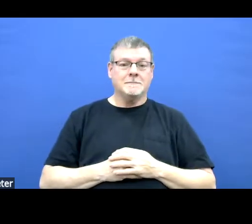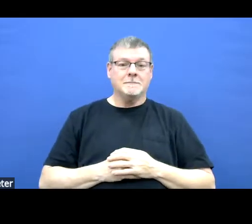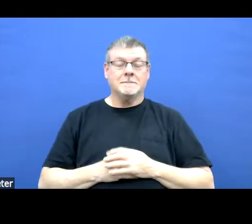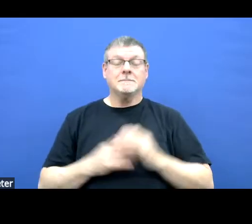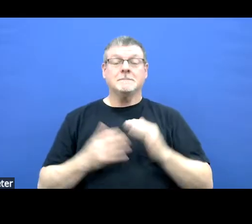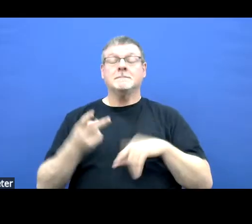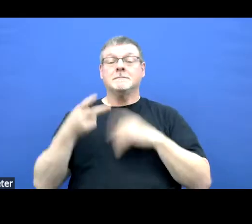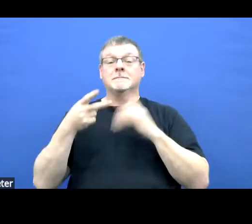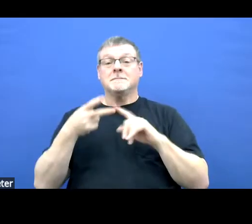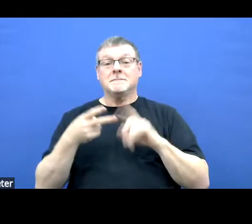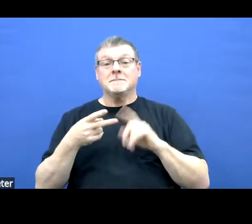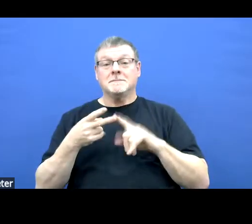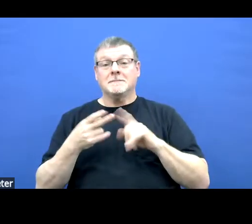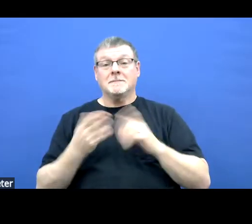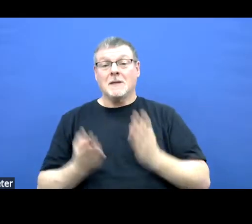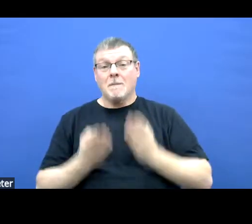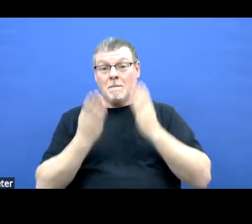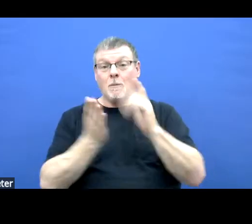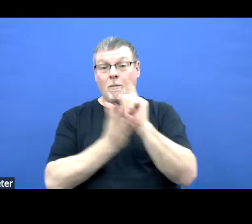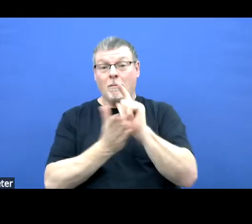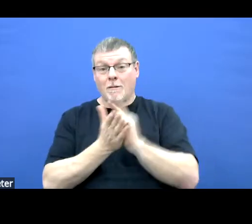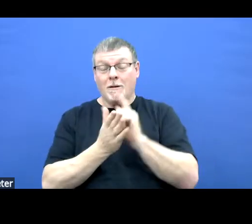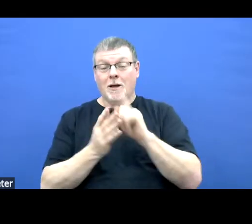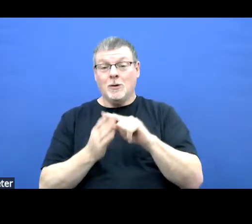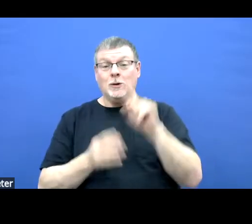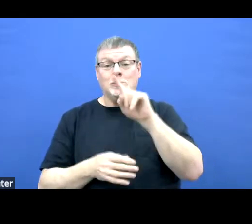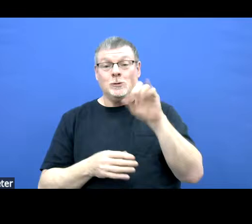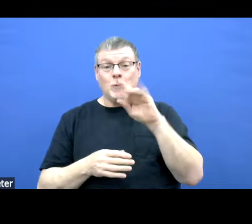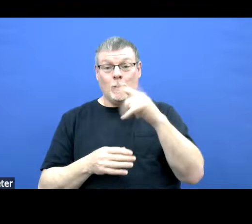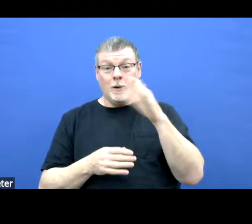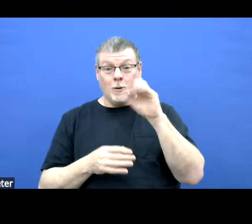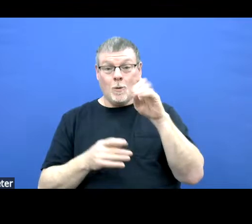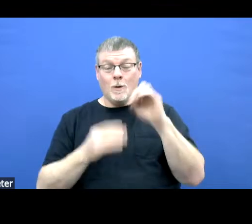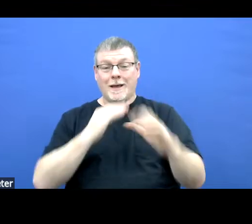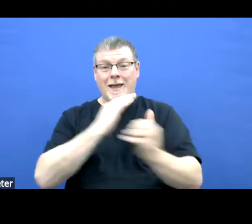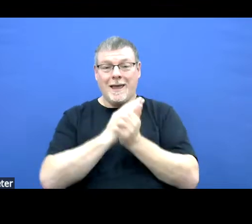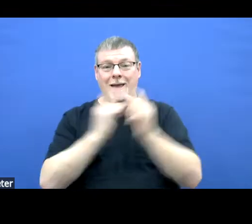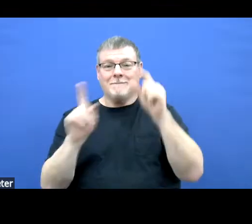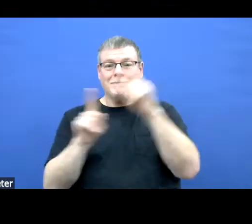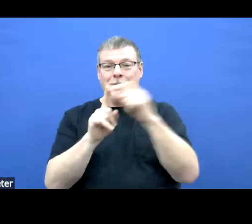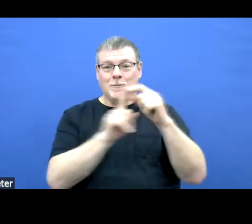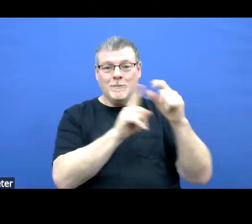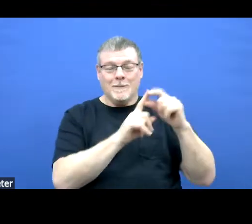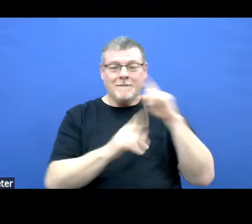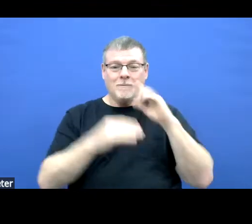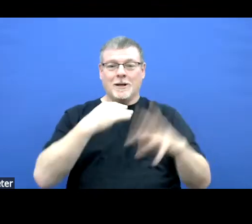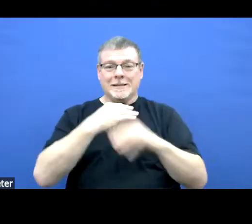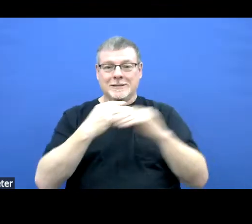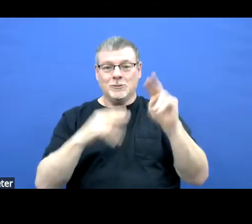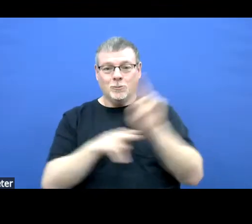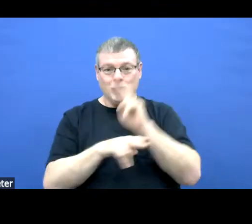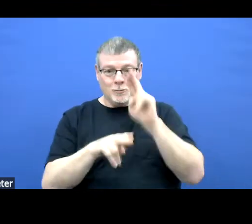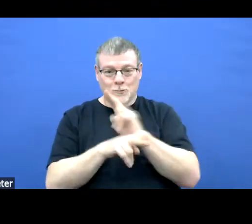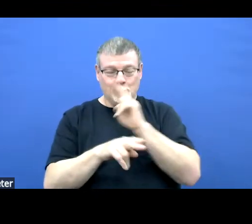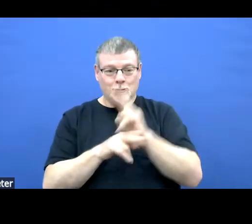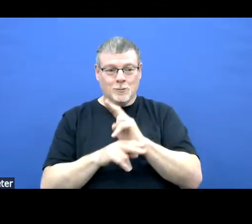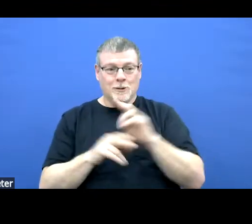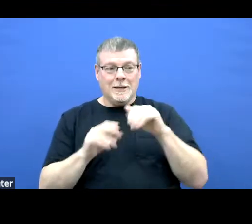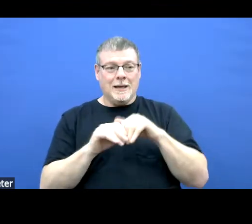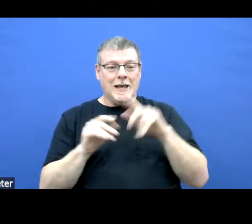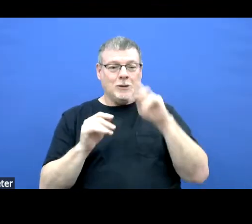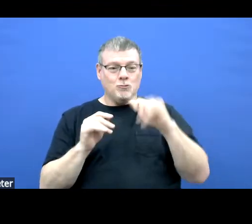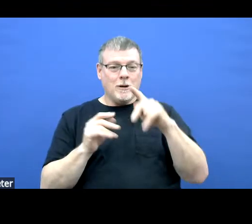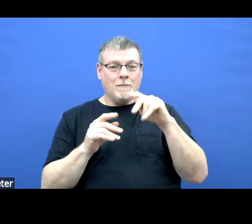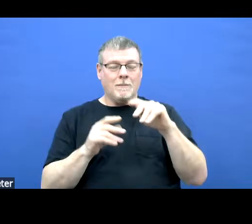Next up, we have a proposed local law to update zoning codes to add missing verbiage for the additional uses in the Brook Road